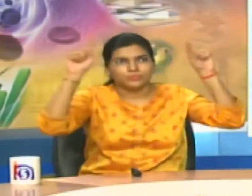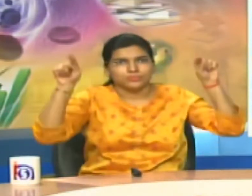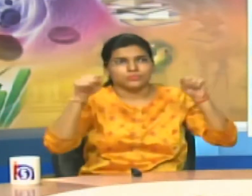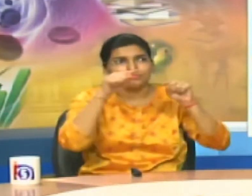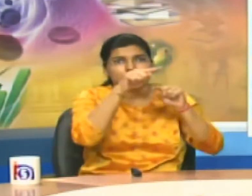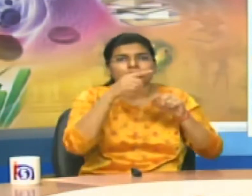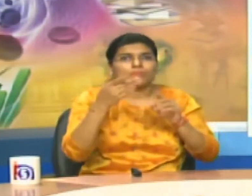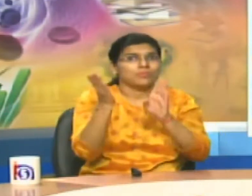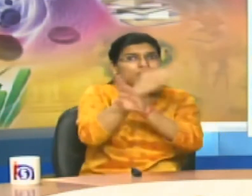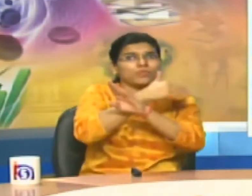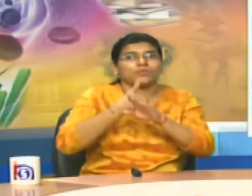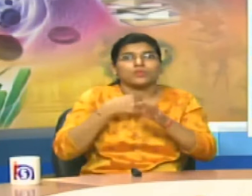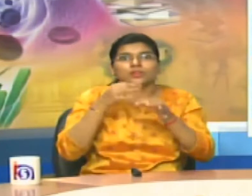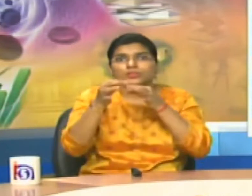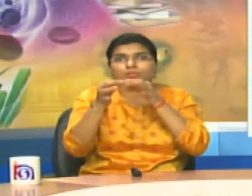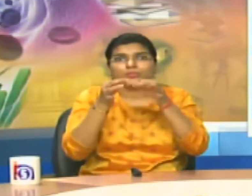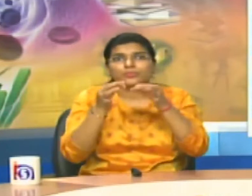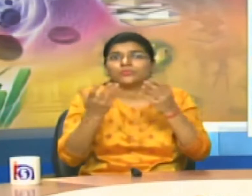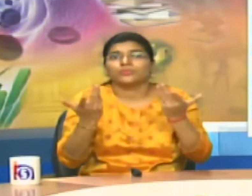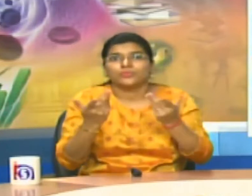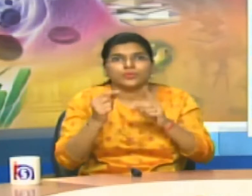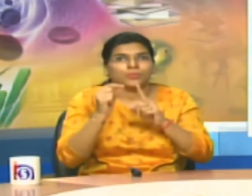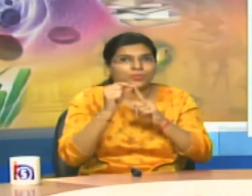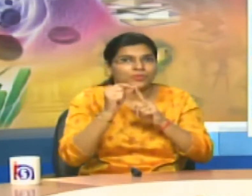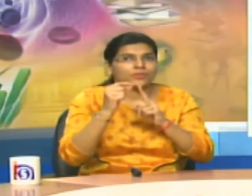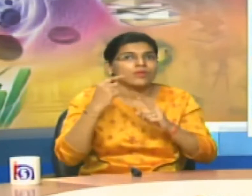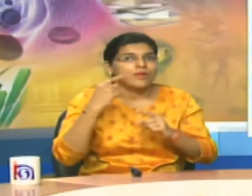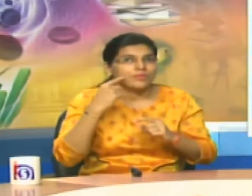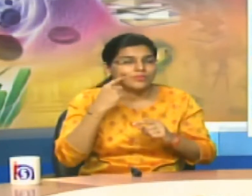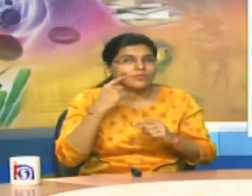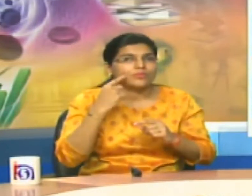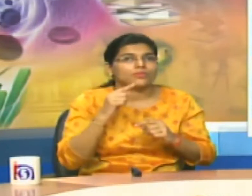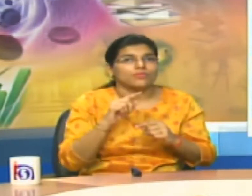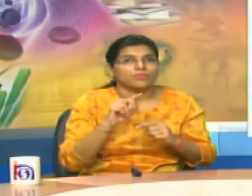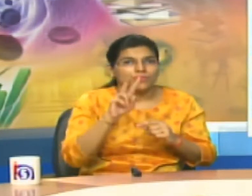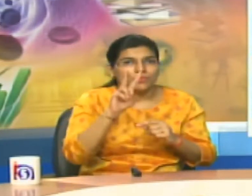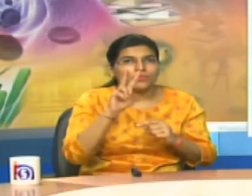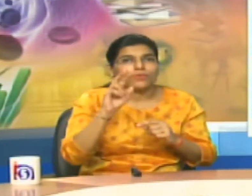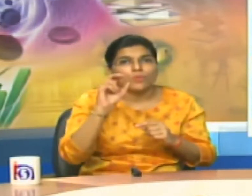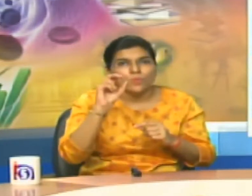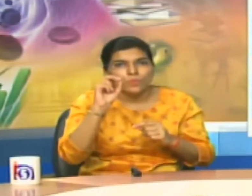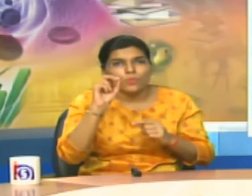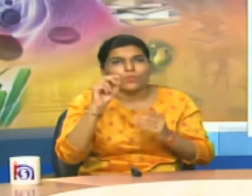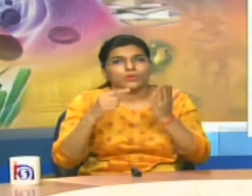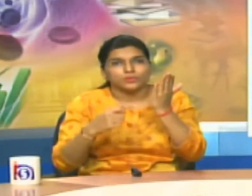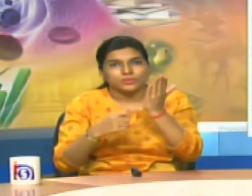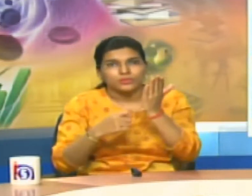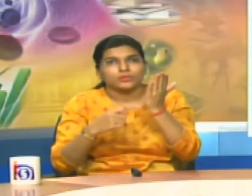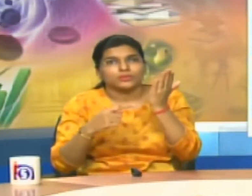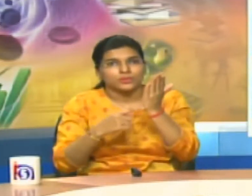Like you can see on the screen, before, as I explained to you, pivot